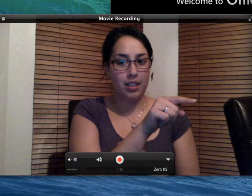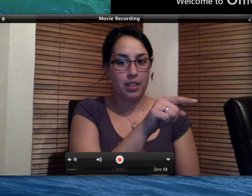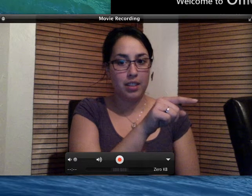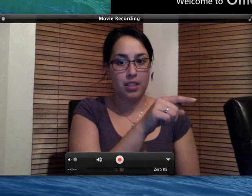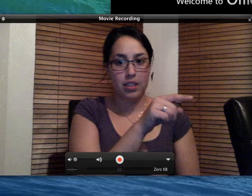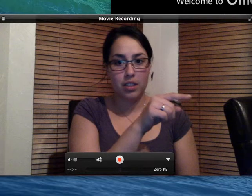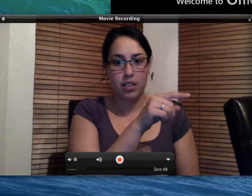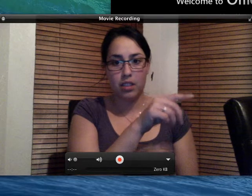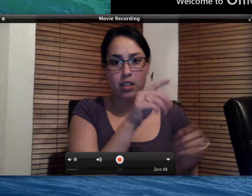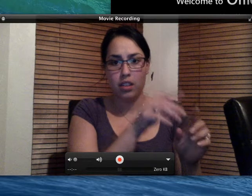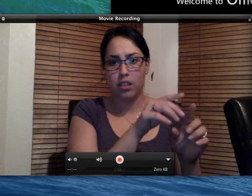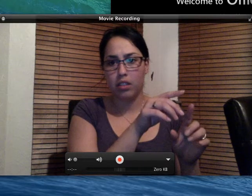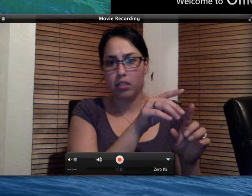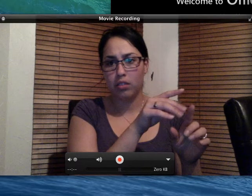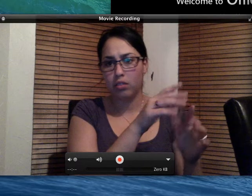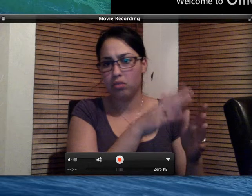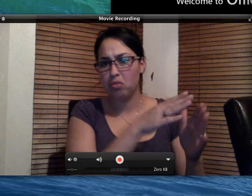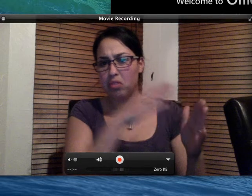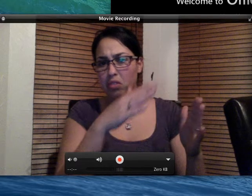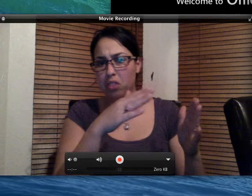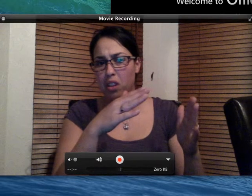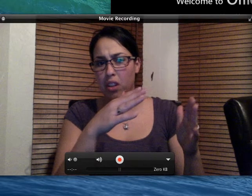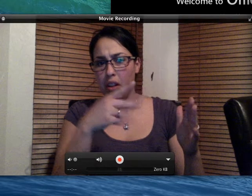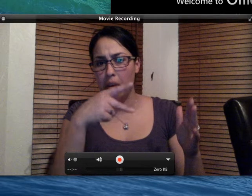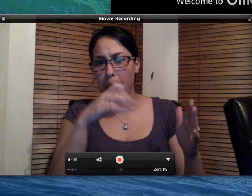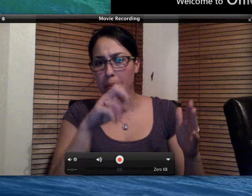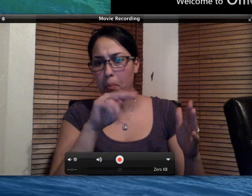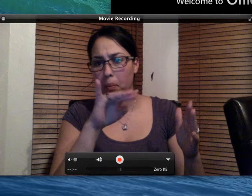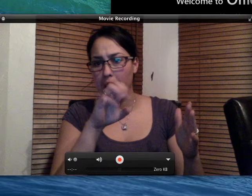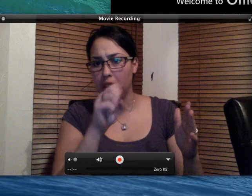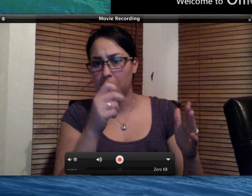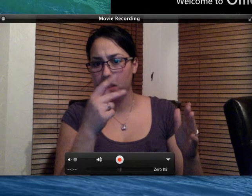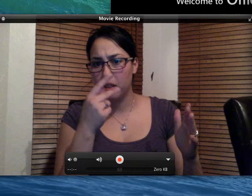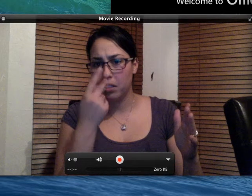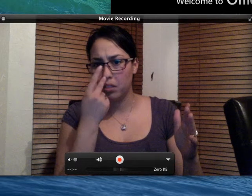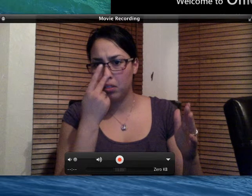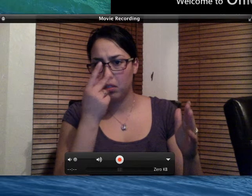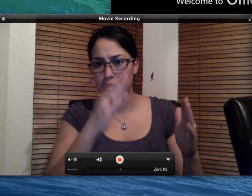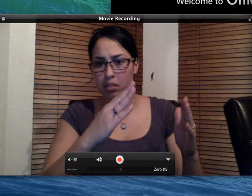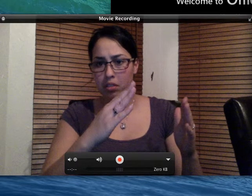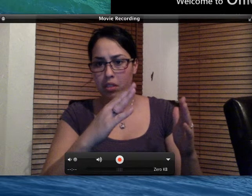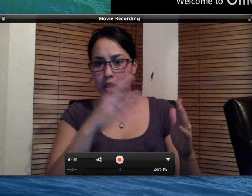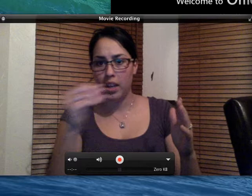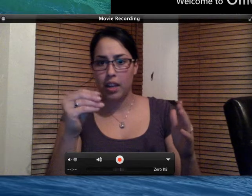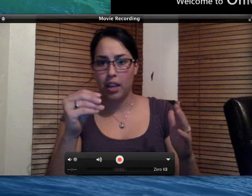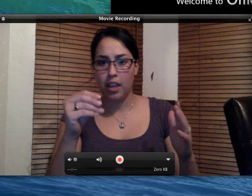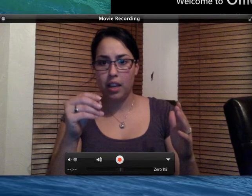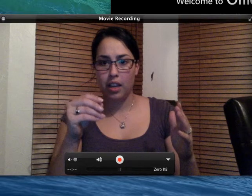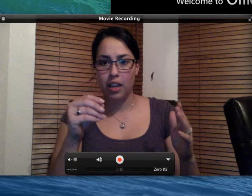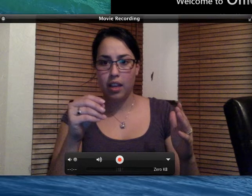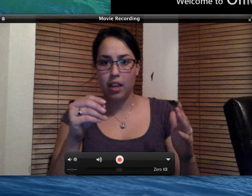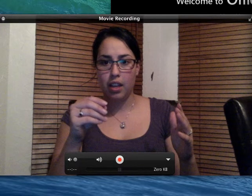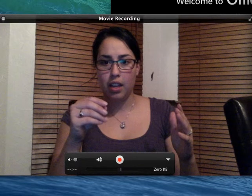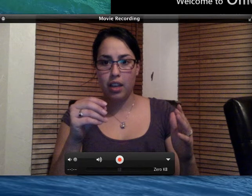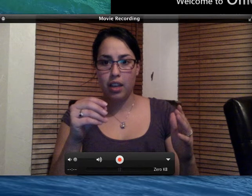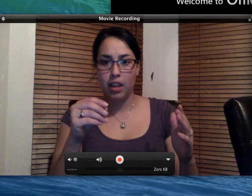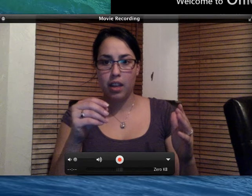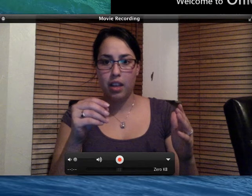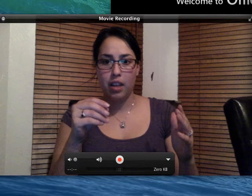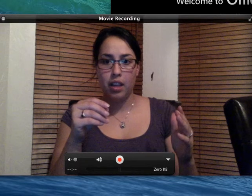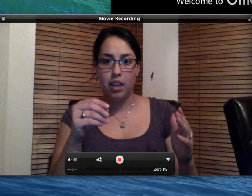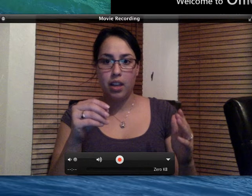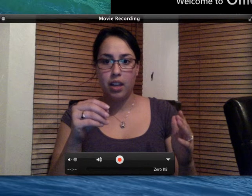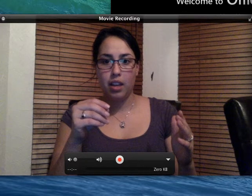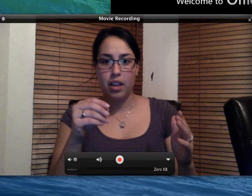here we have, in the words of radiologist Israel Meisner, the hand grasping the penis in a fashion resembling